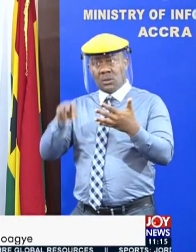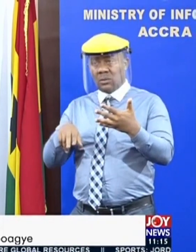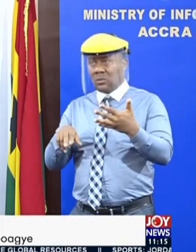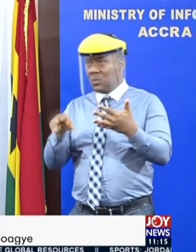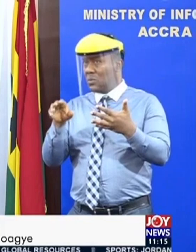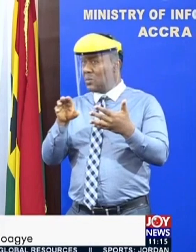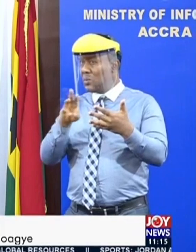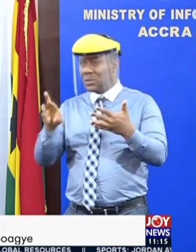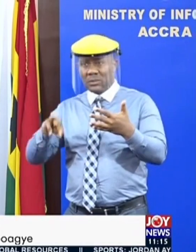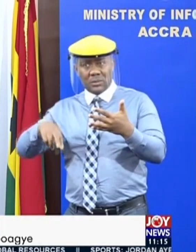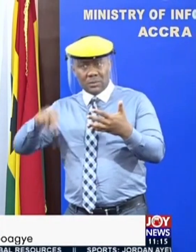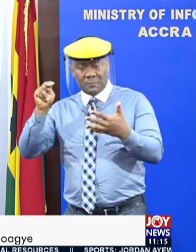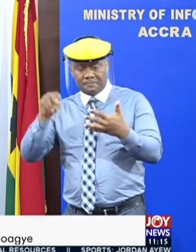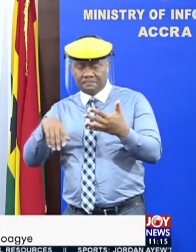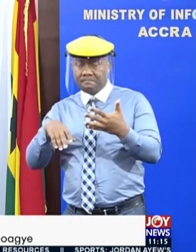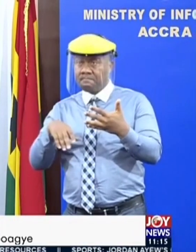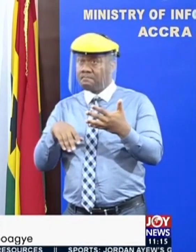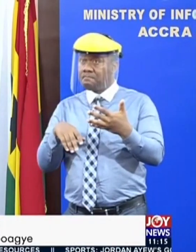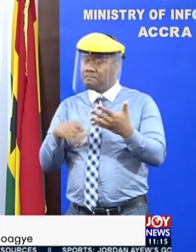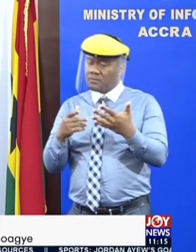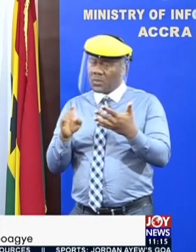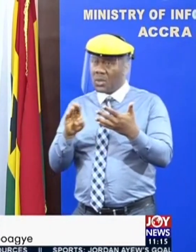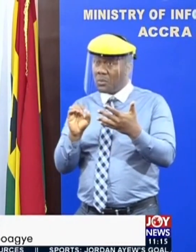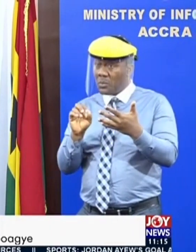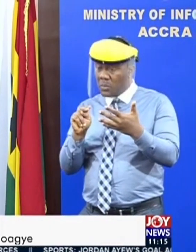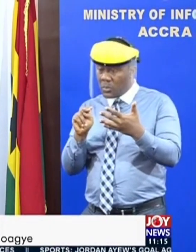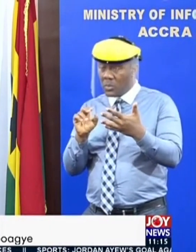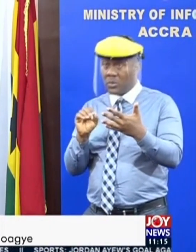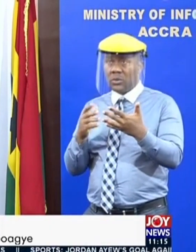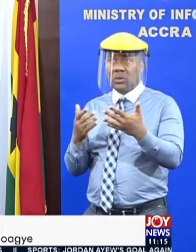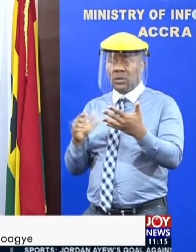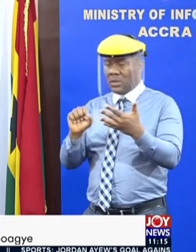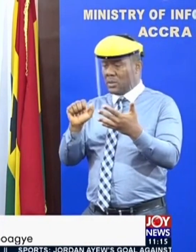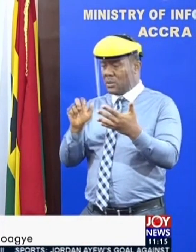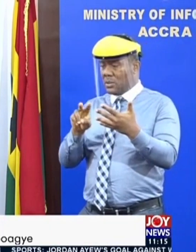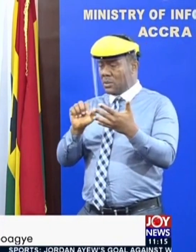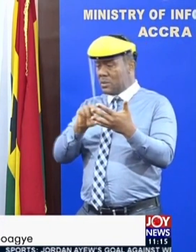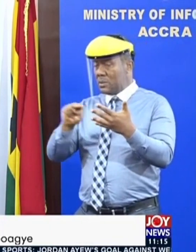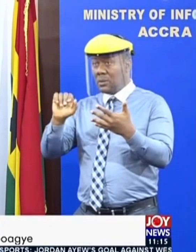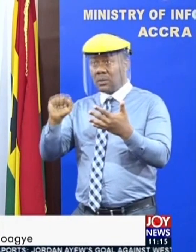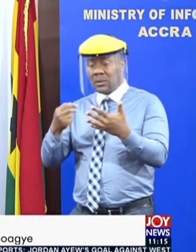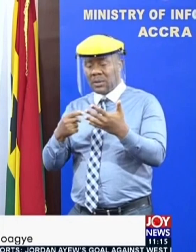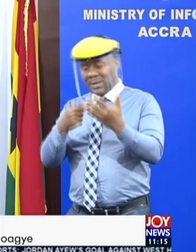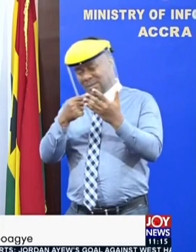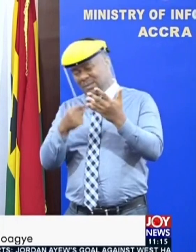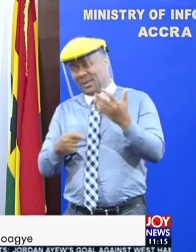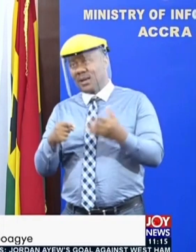Upper West, Upper East, Northeast Bono, and Savannah, and Ahafo.